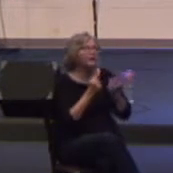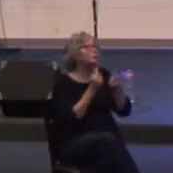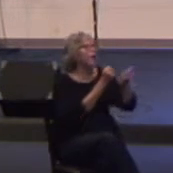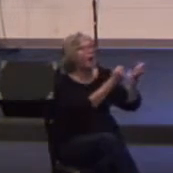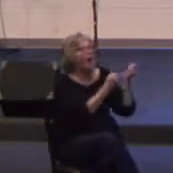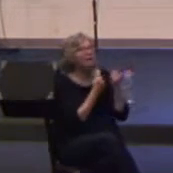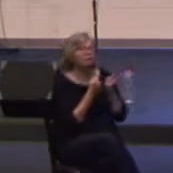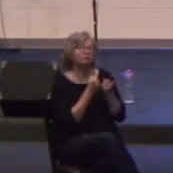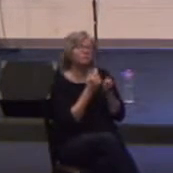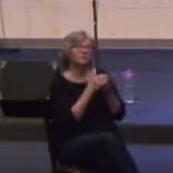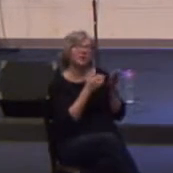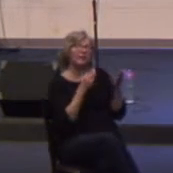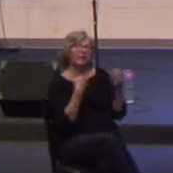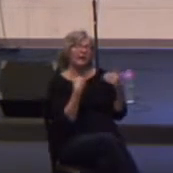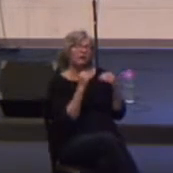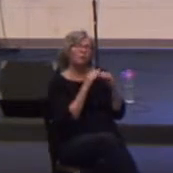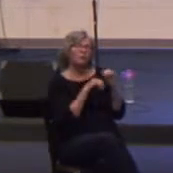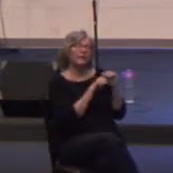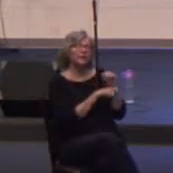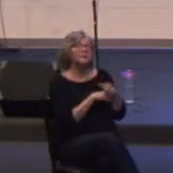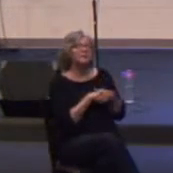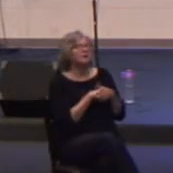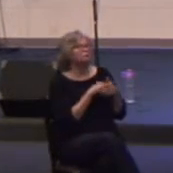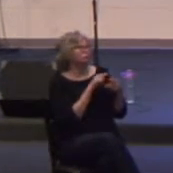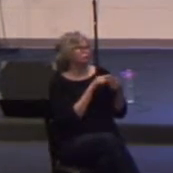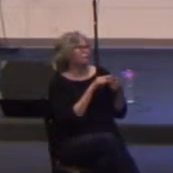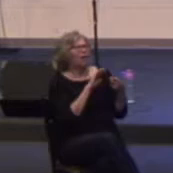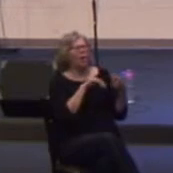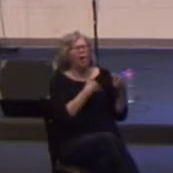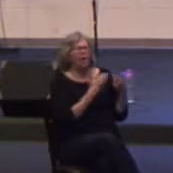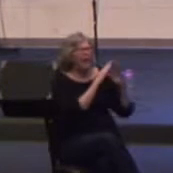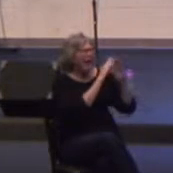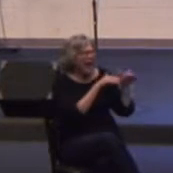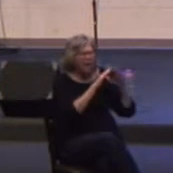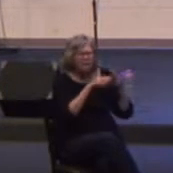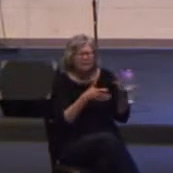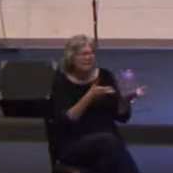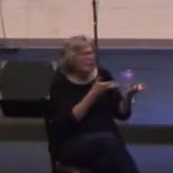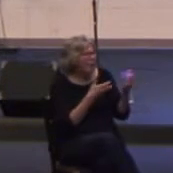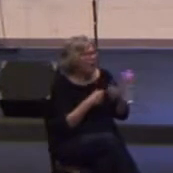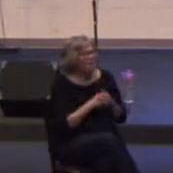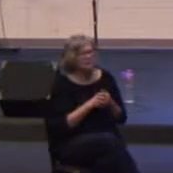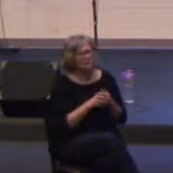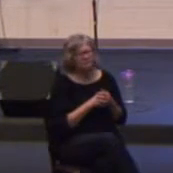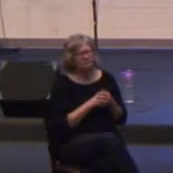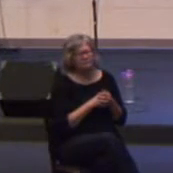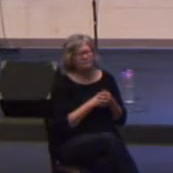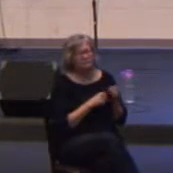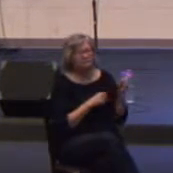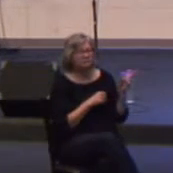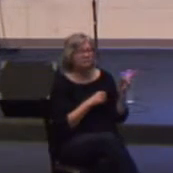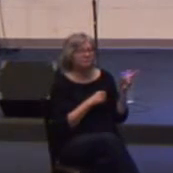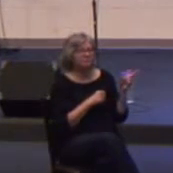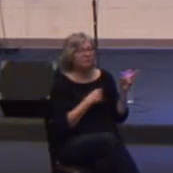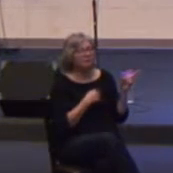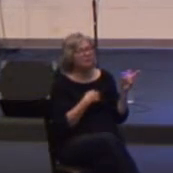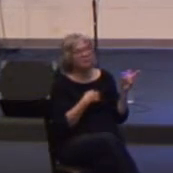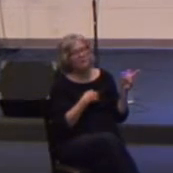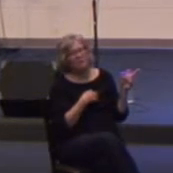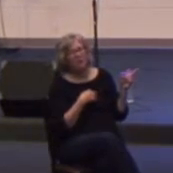Some of them have more cars than they could possibly drive. They have all the houses they could possibly want. and they're